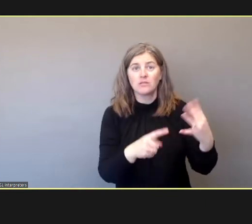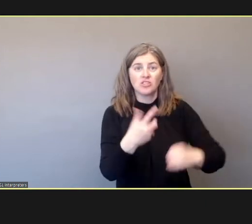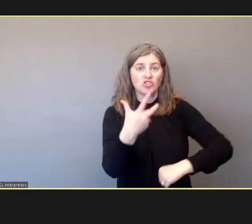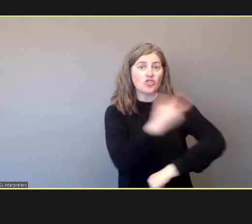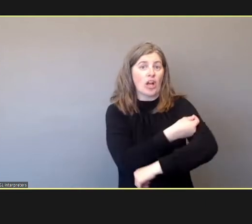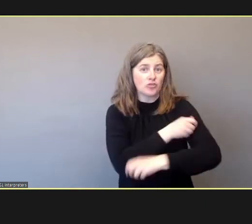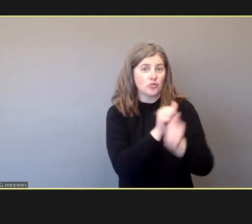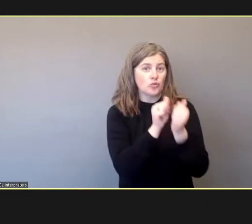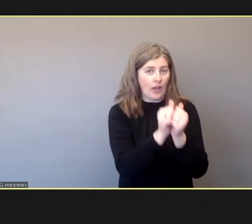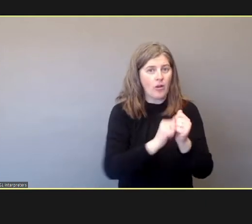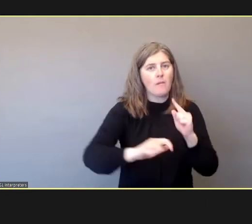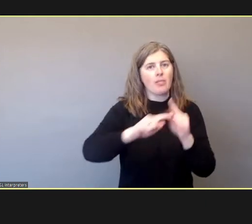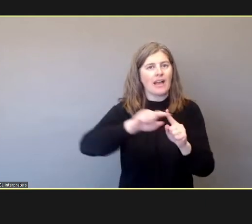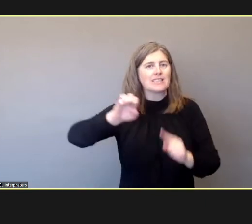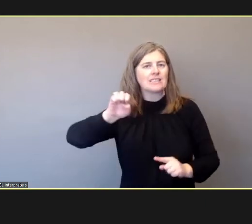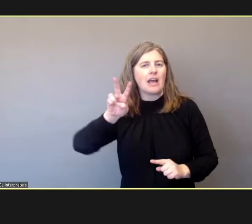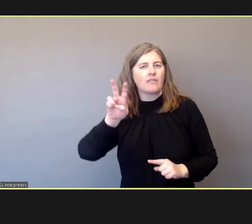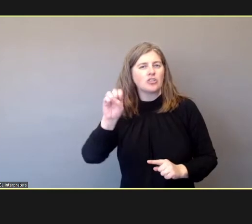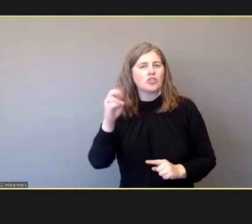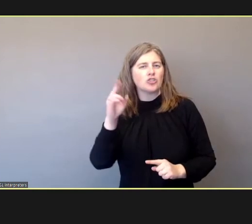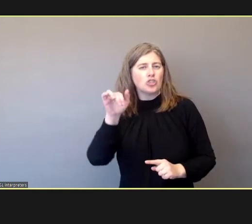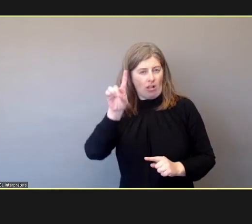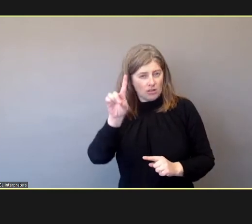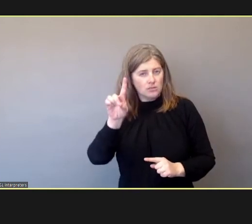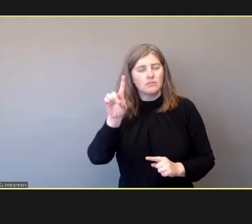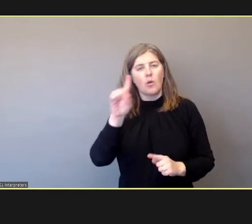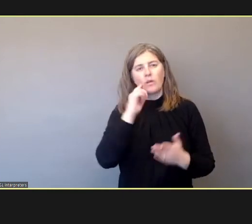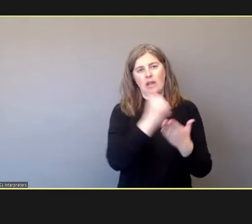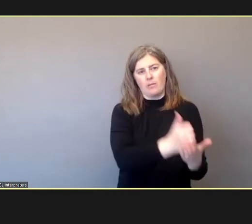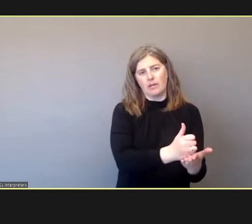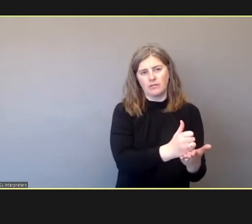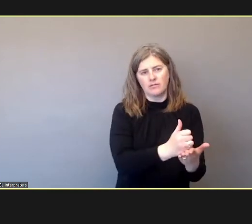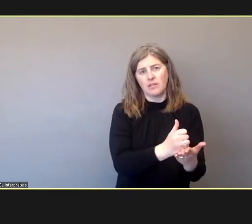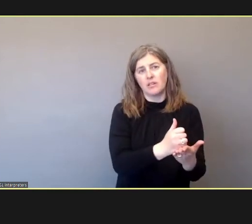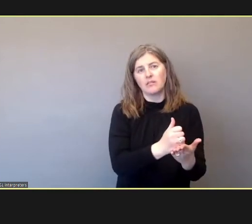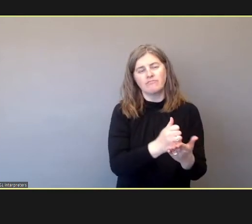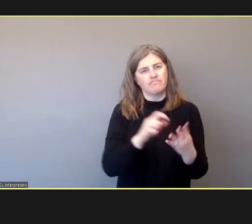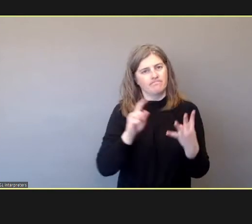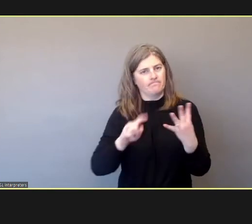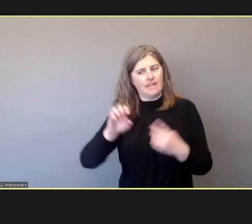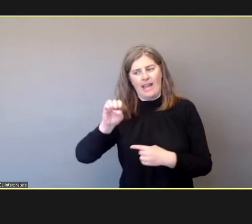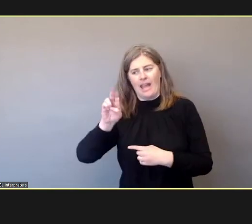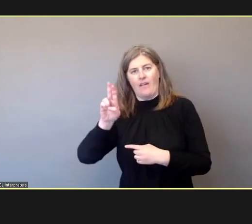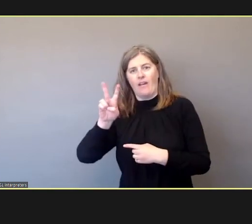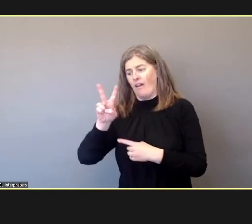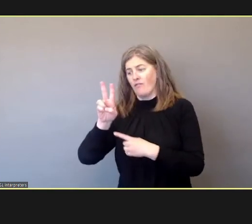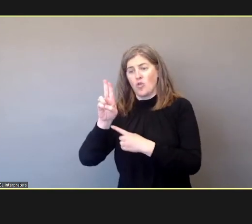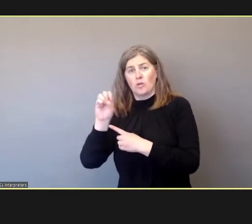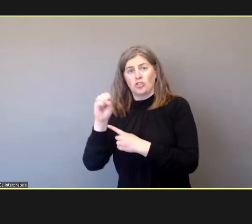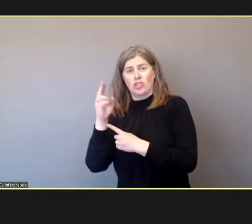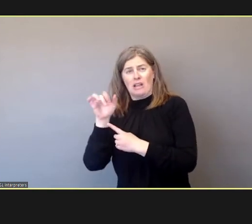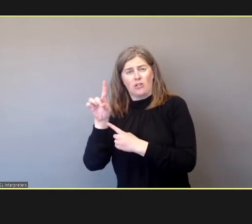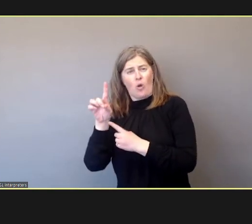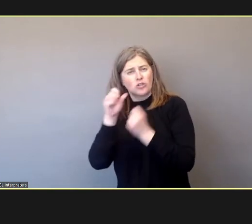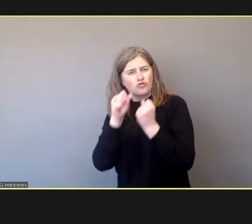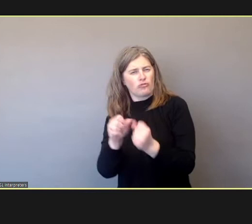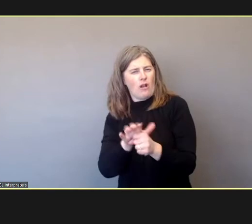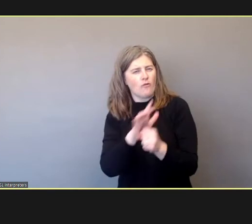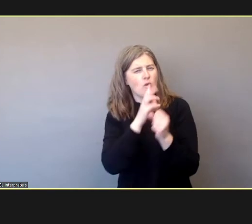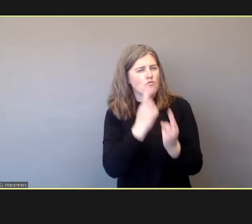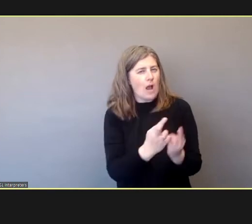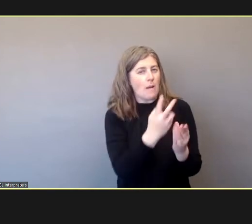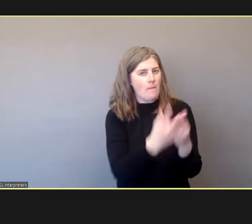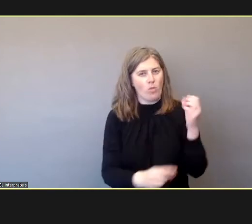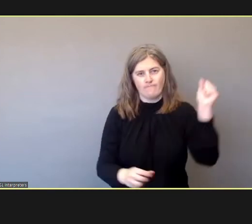the 4th shot and particularly Evishield are strong enough that we recommend both. So the answer to that is